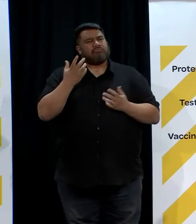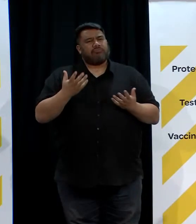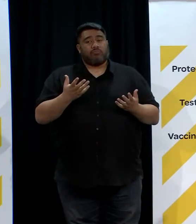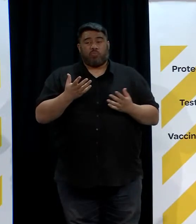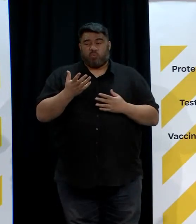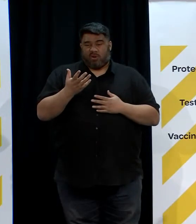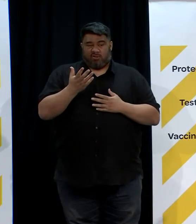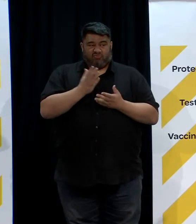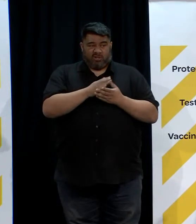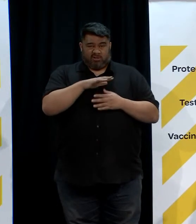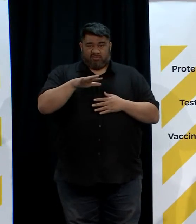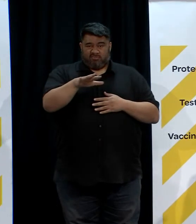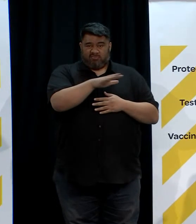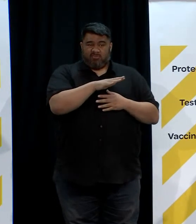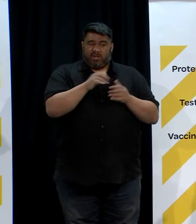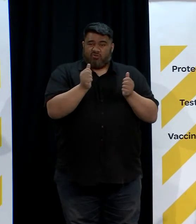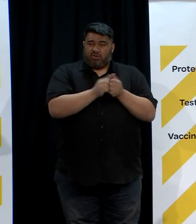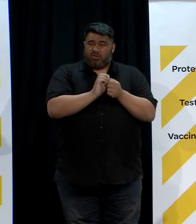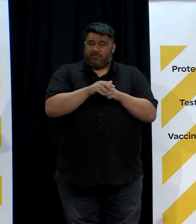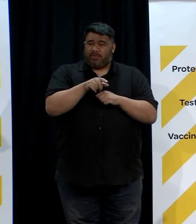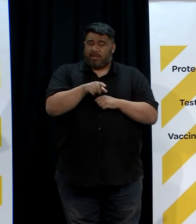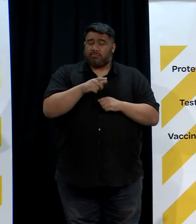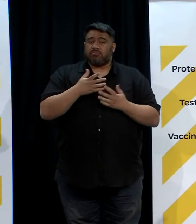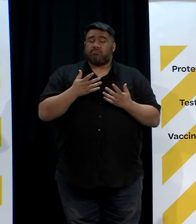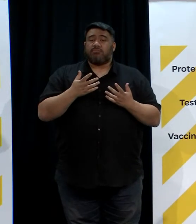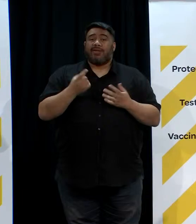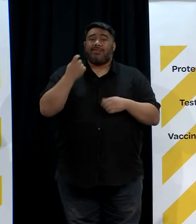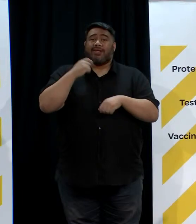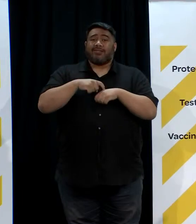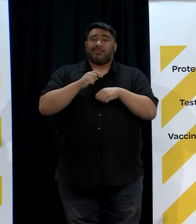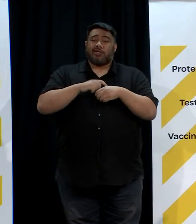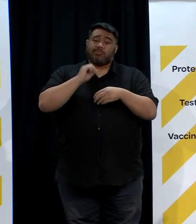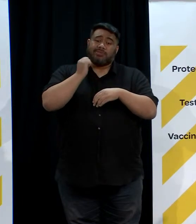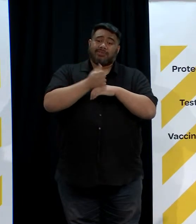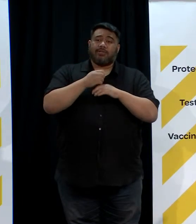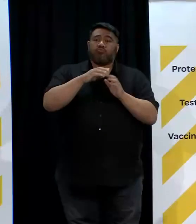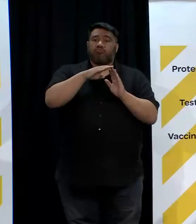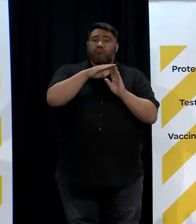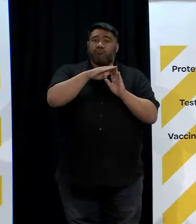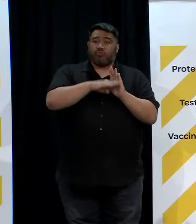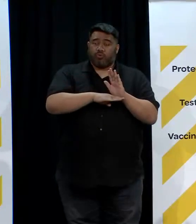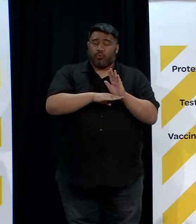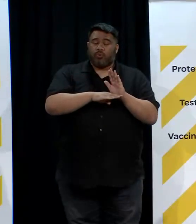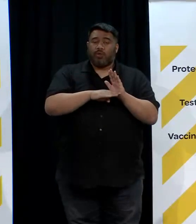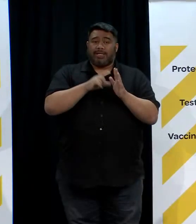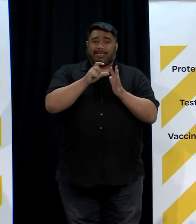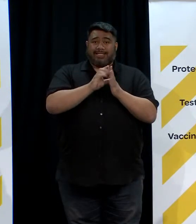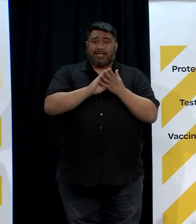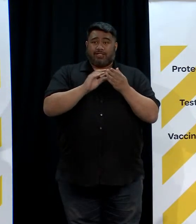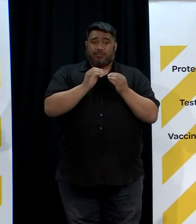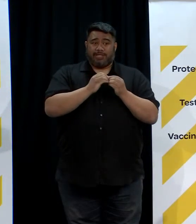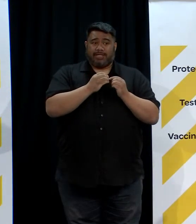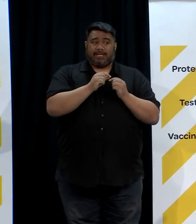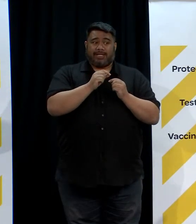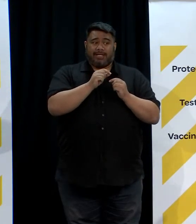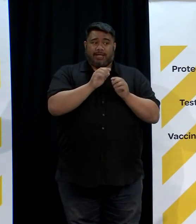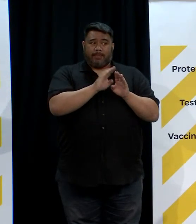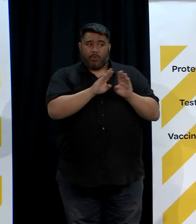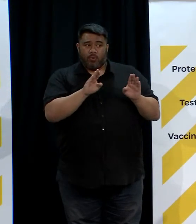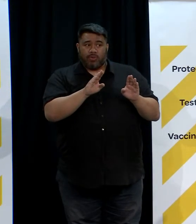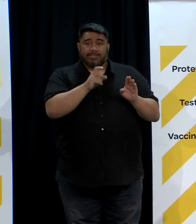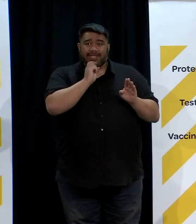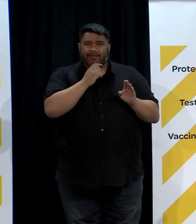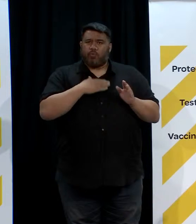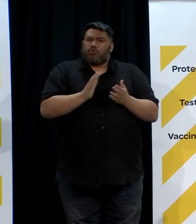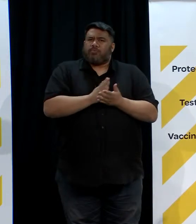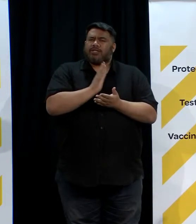As I say, the most important thing is that when they're implemented, that the District Health Board and the staff can assure the safety of